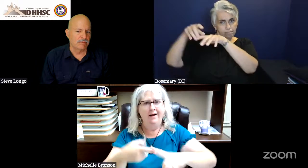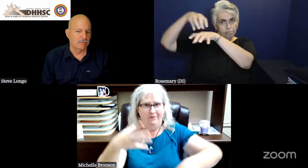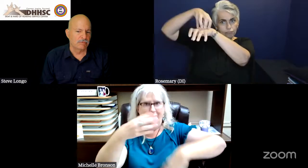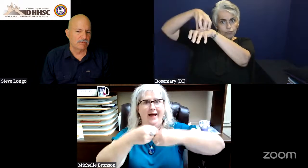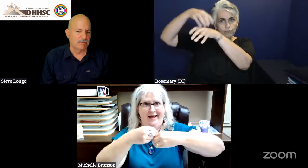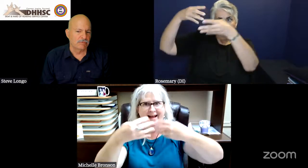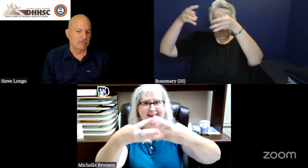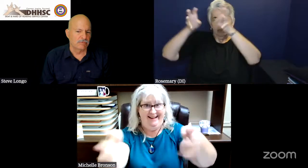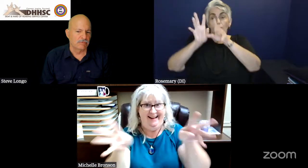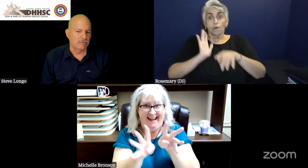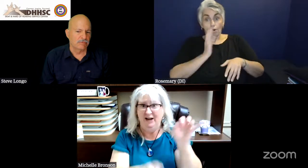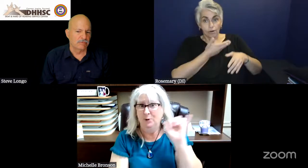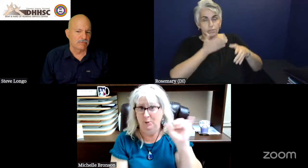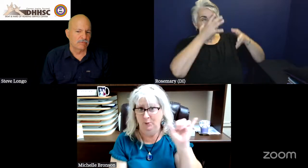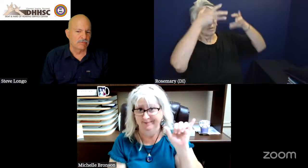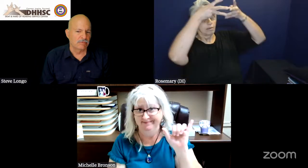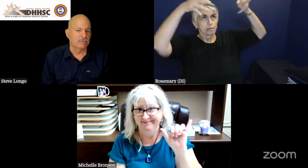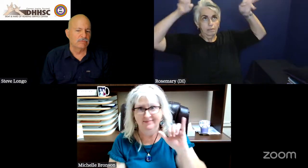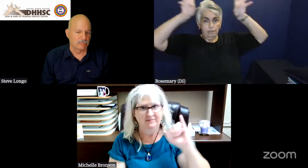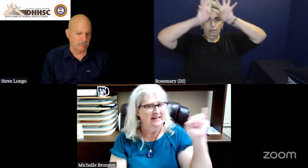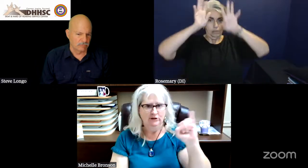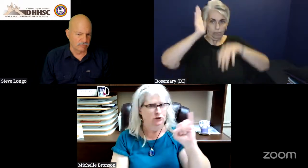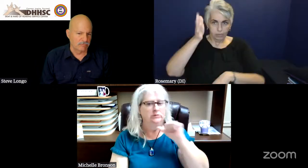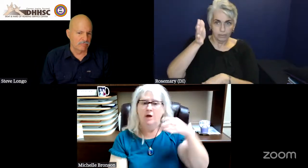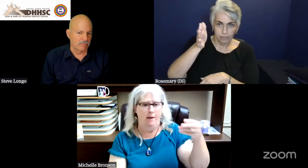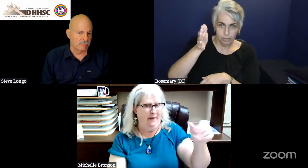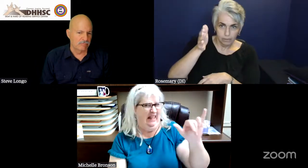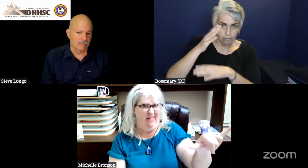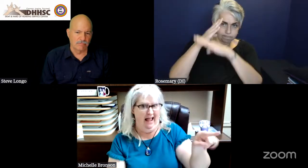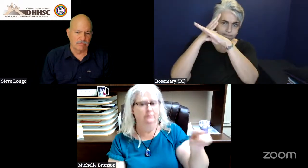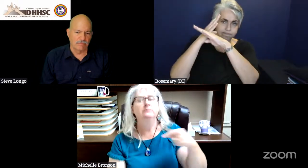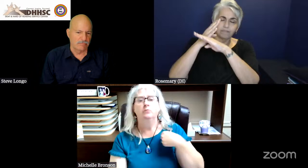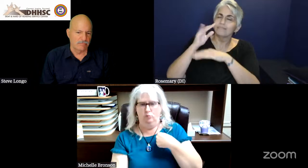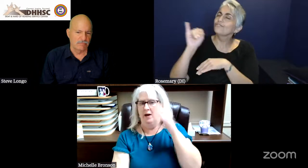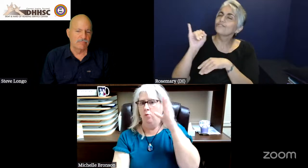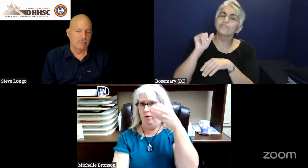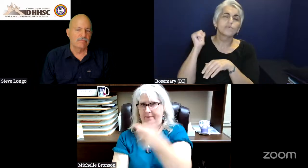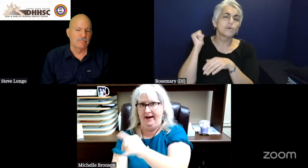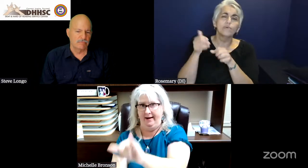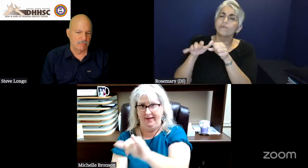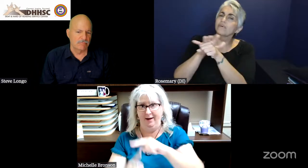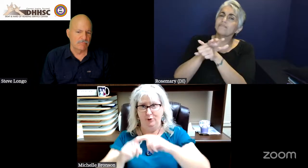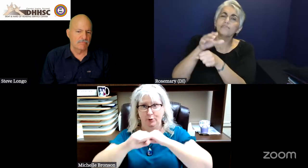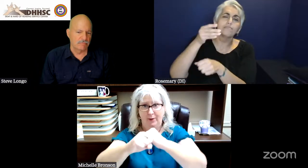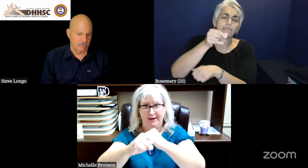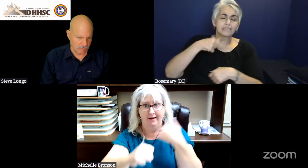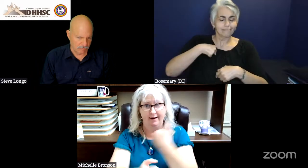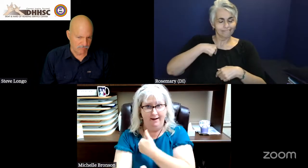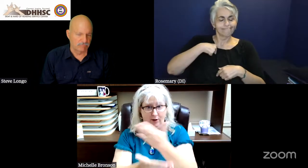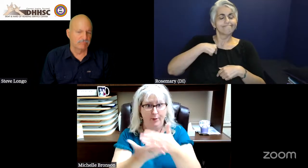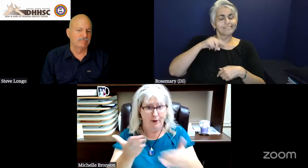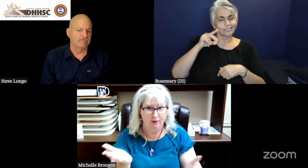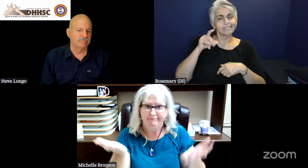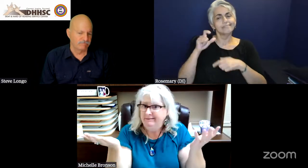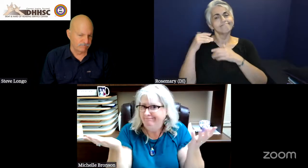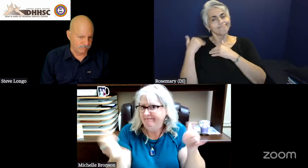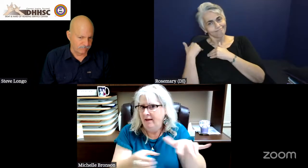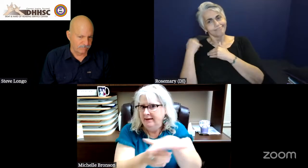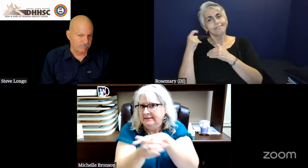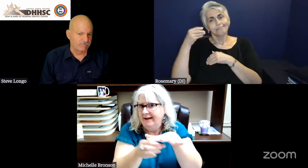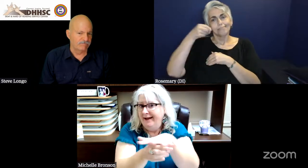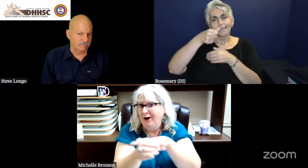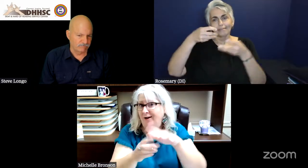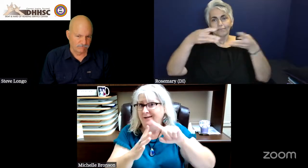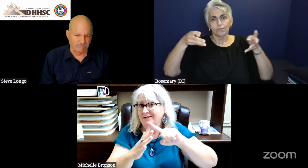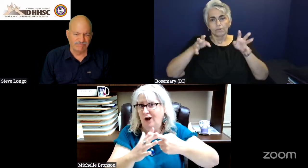conditioners. So on the roof, we're going to have to add fencing or a gate as well. The insurance won't pay for that. We'll pay for